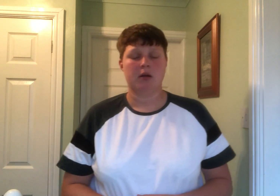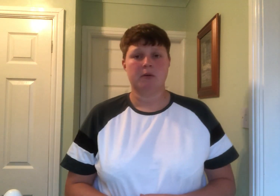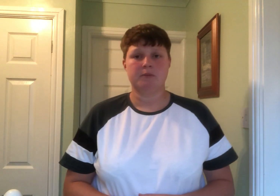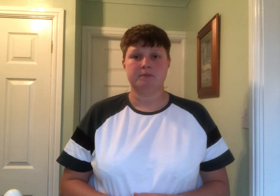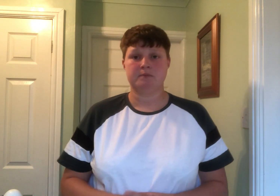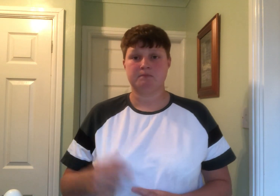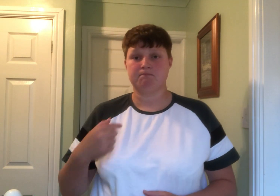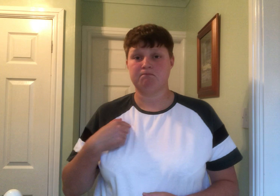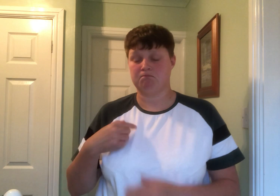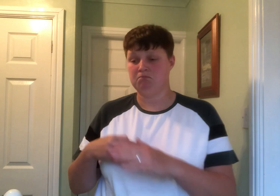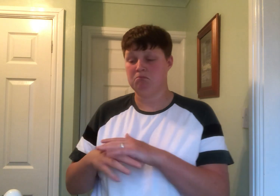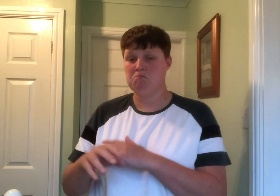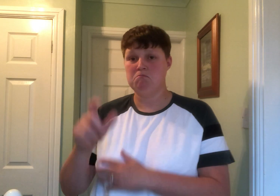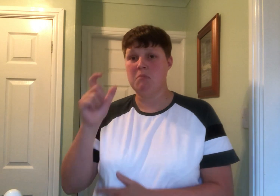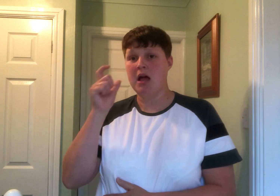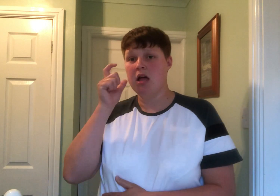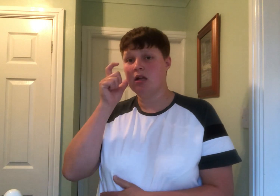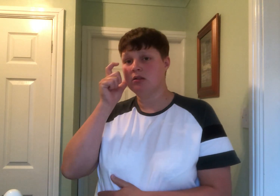I'm in my bed